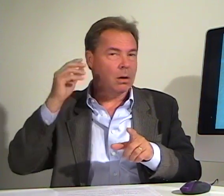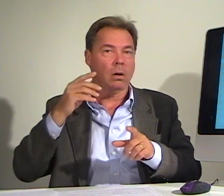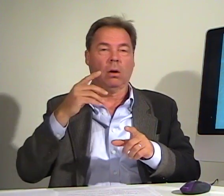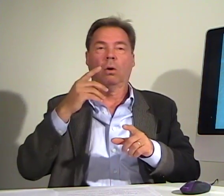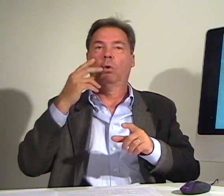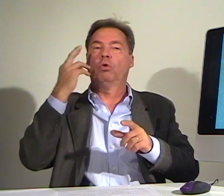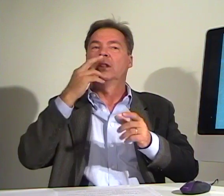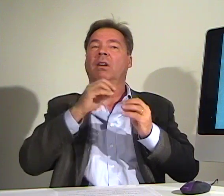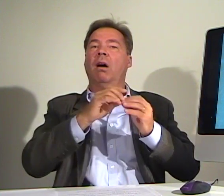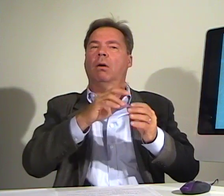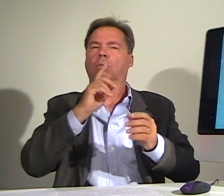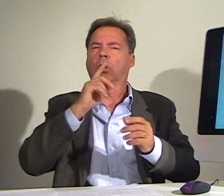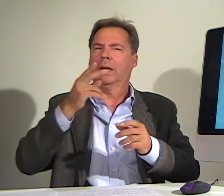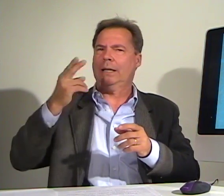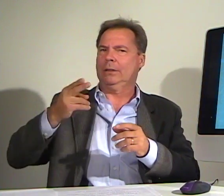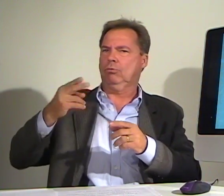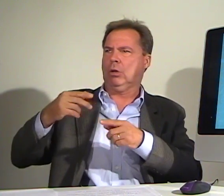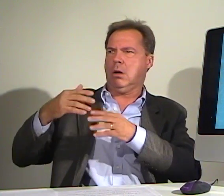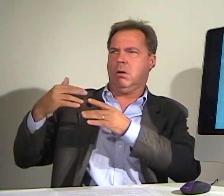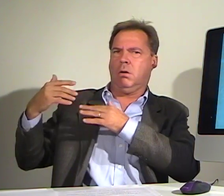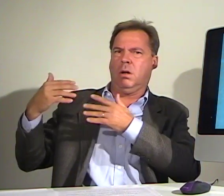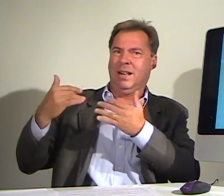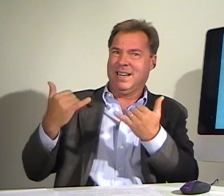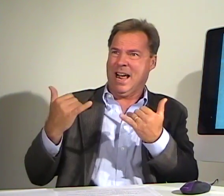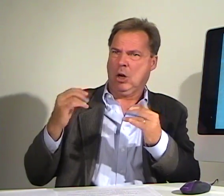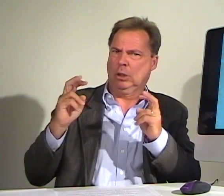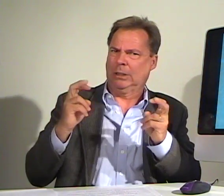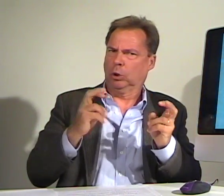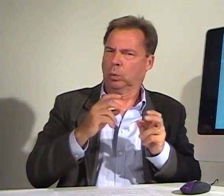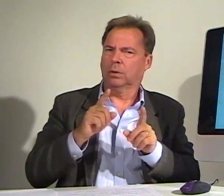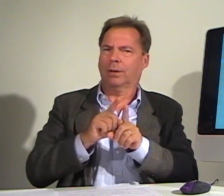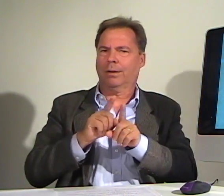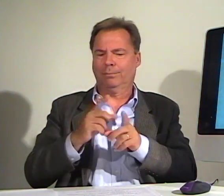It's important for us now to keep a few things in mind.